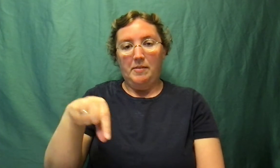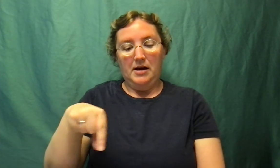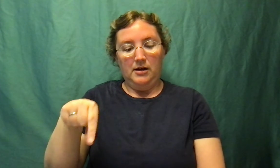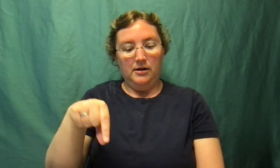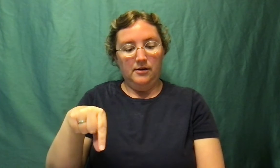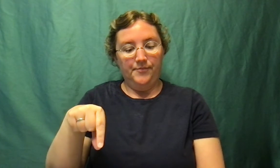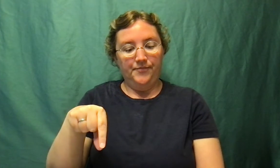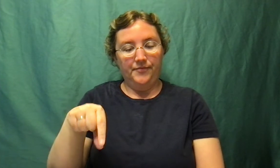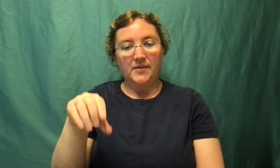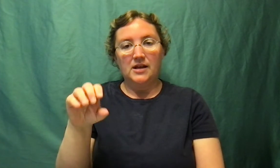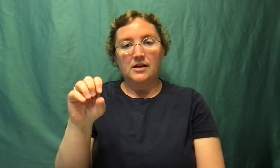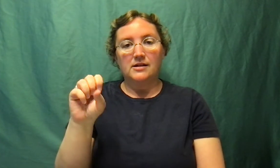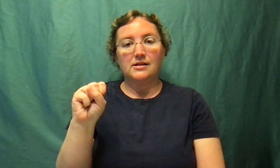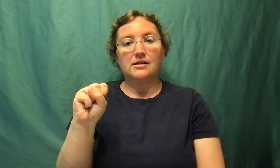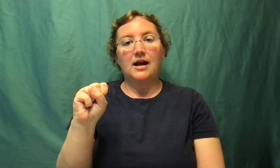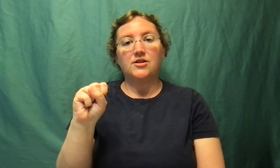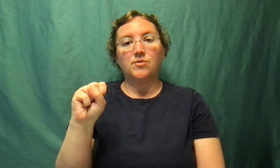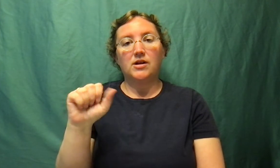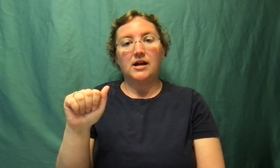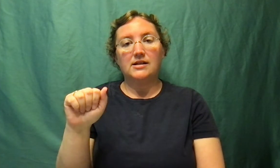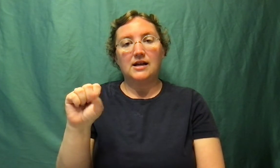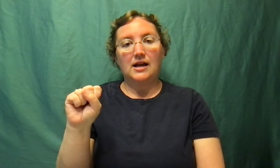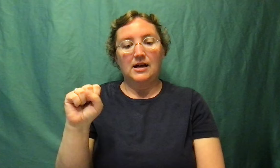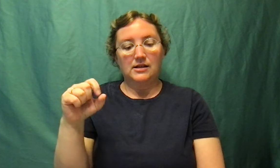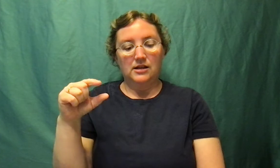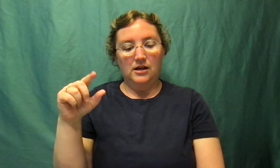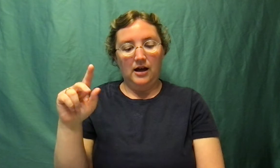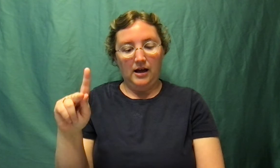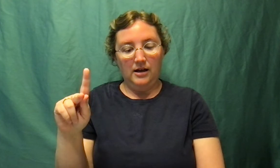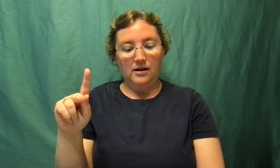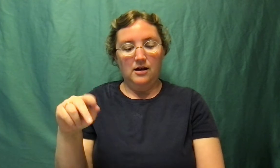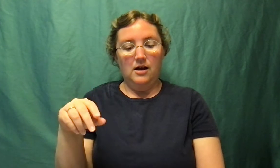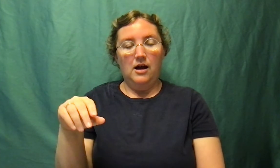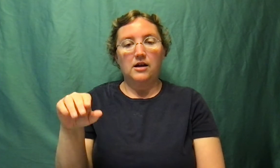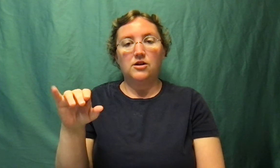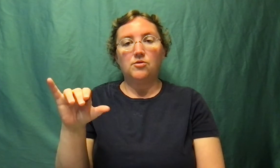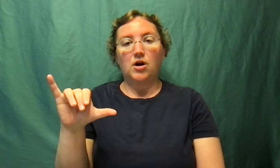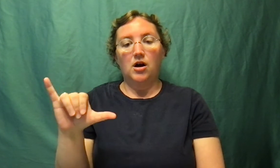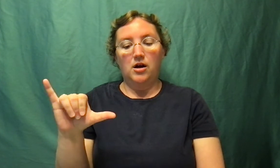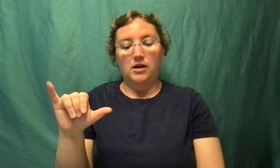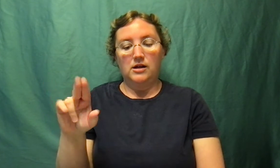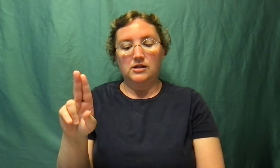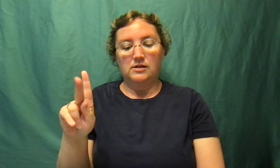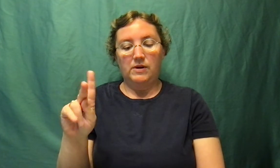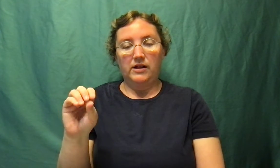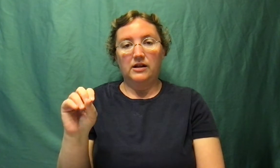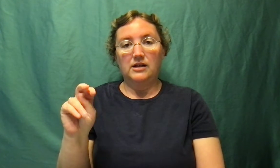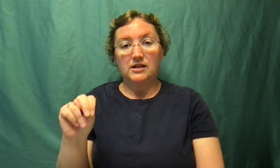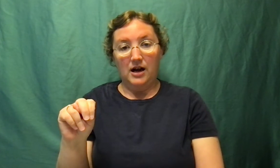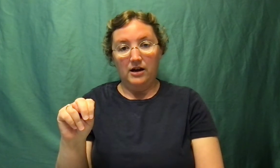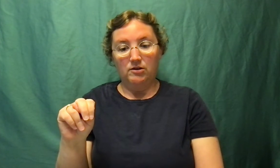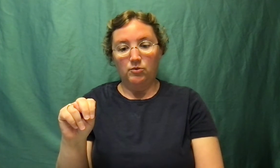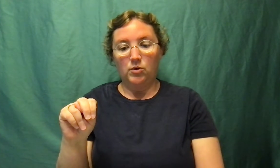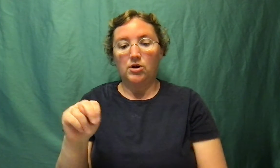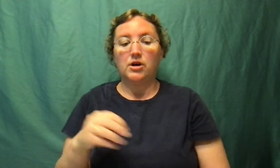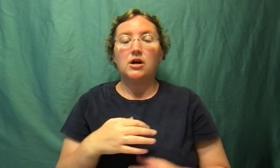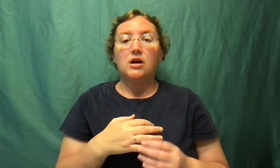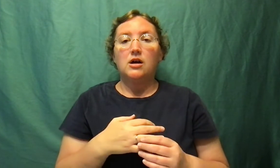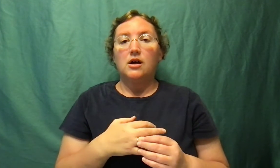Quebec. Saskatchewan, SASK. And Yukon is spelling the entire word.